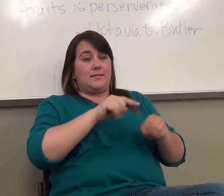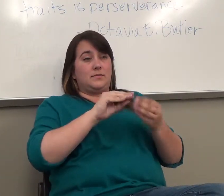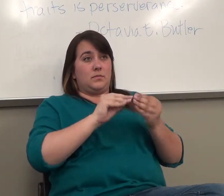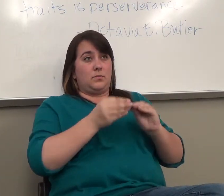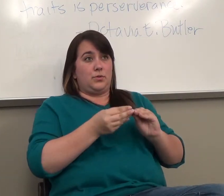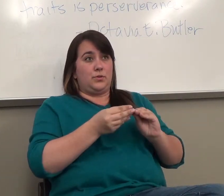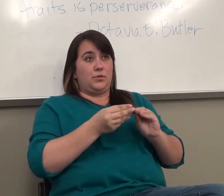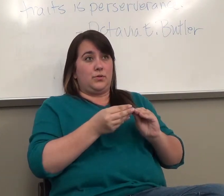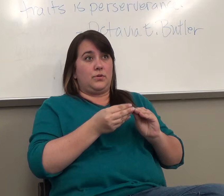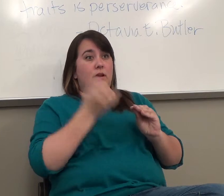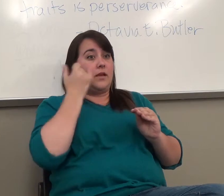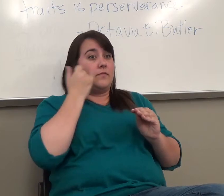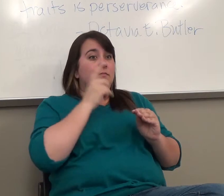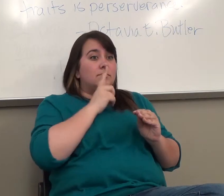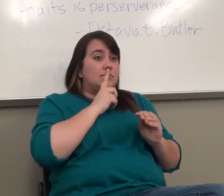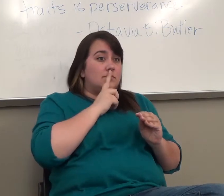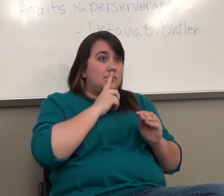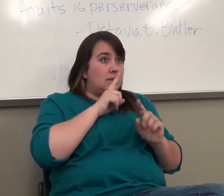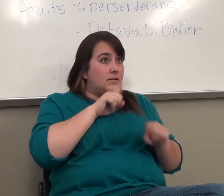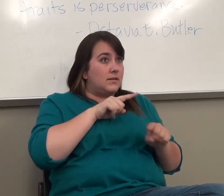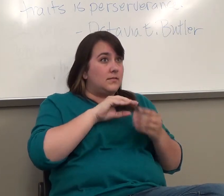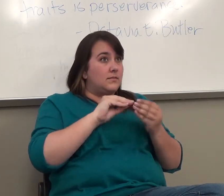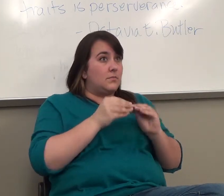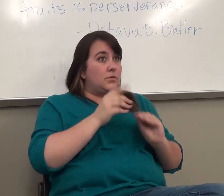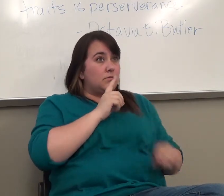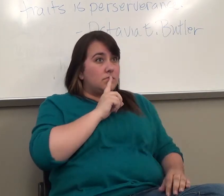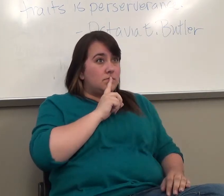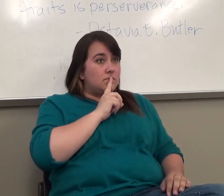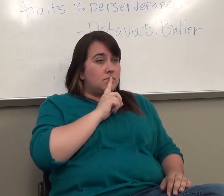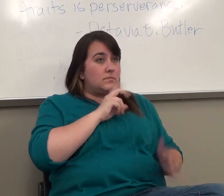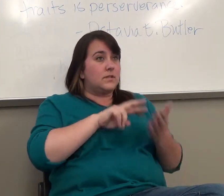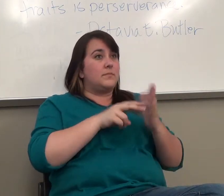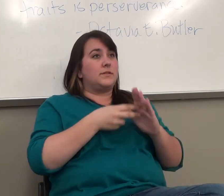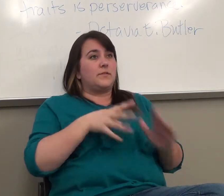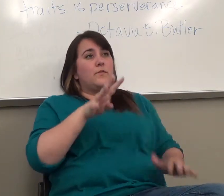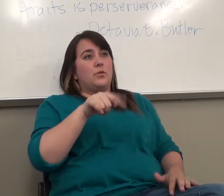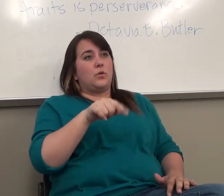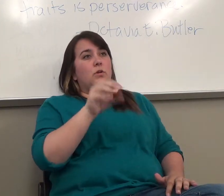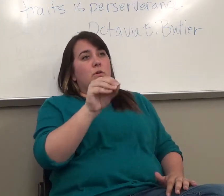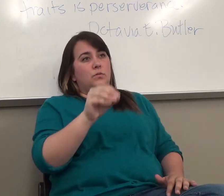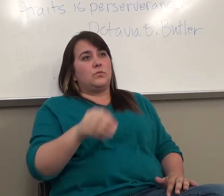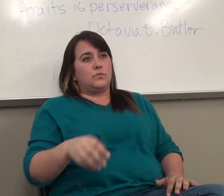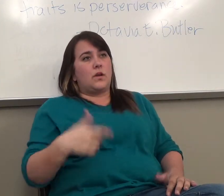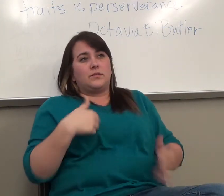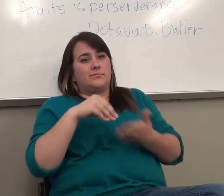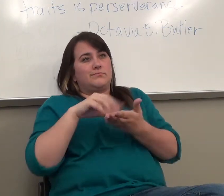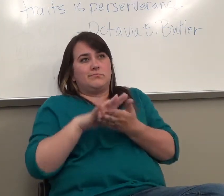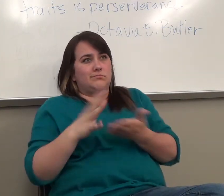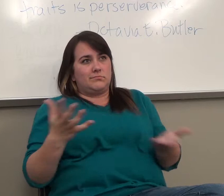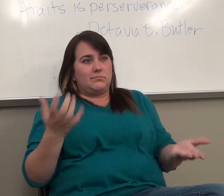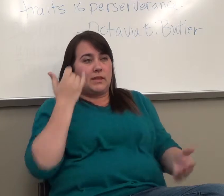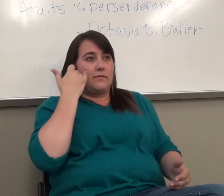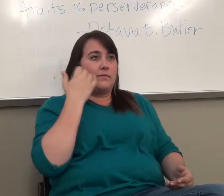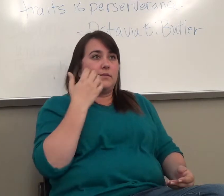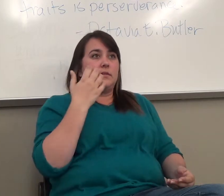don't have a number there, it means you have a 4.0. I just didn't fill it in. If it says 0, 0, you have